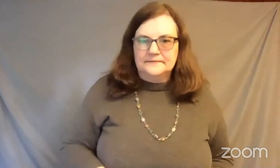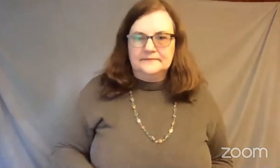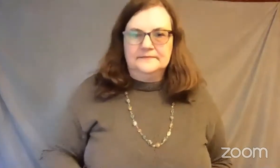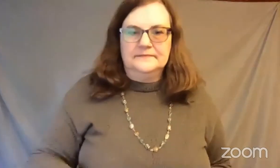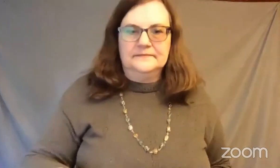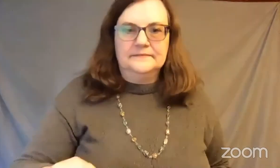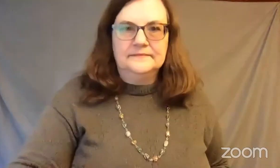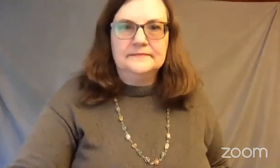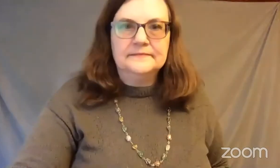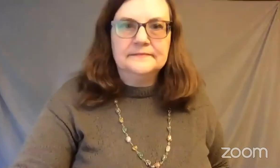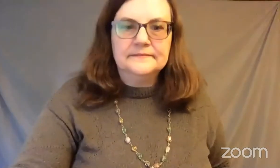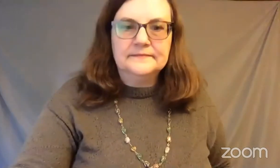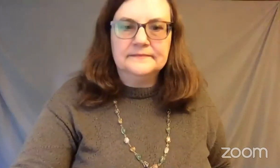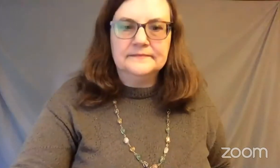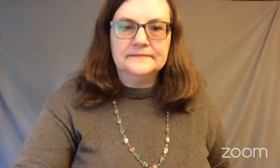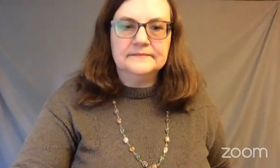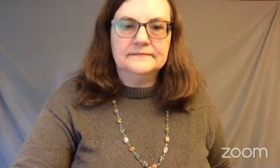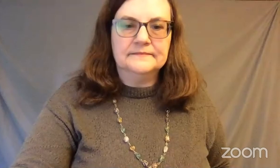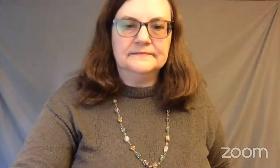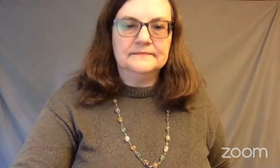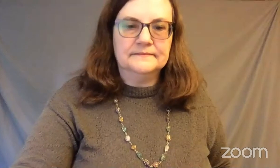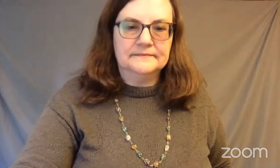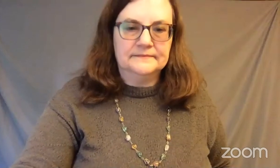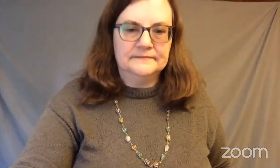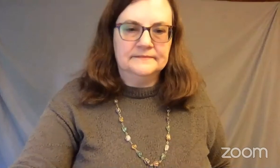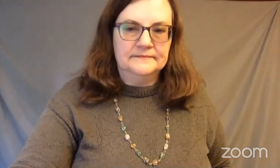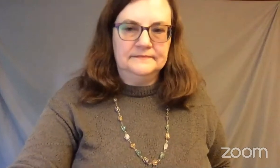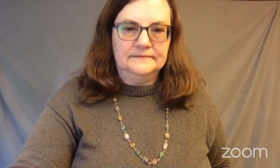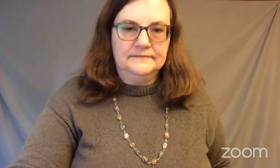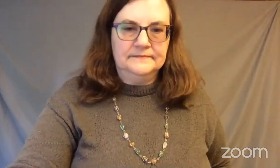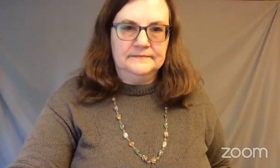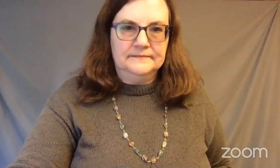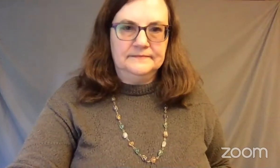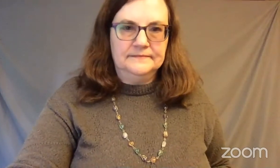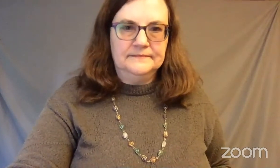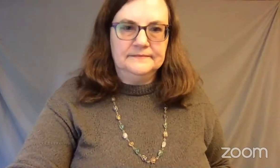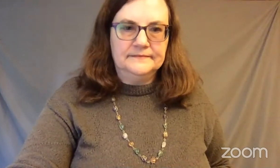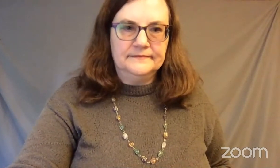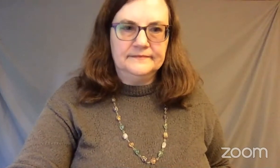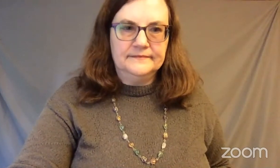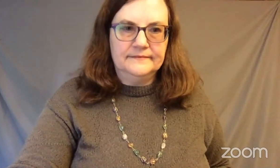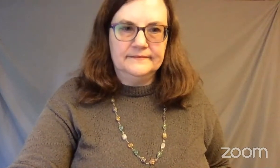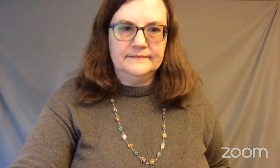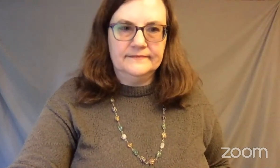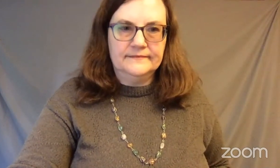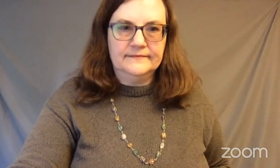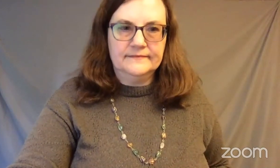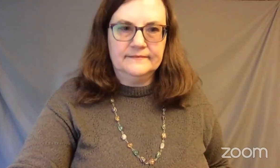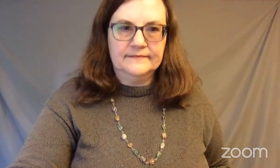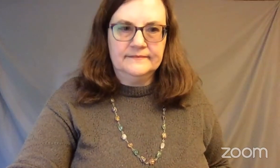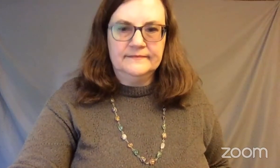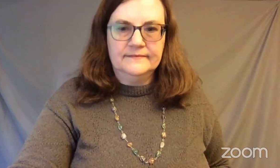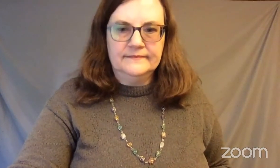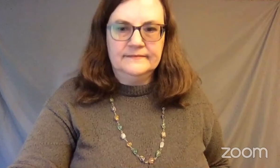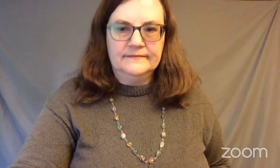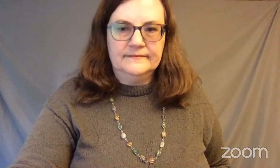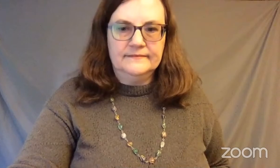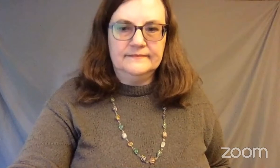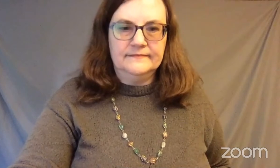of children having such late acquisition and exposure to proper sign models. And we're hoping to do so by supporting